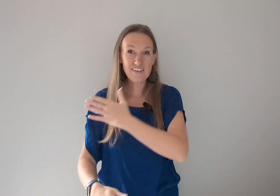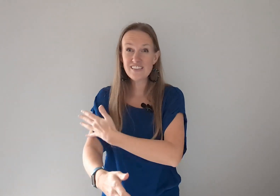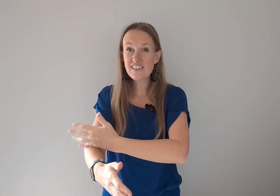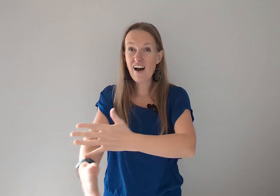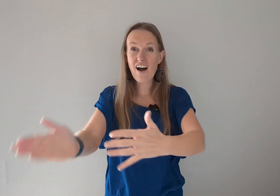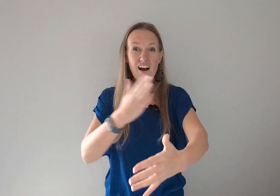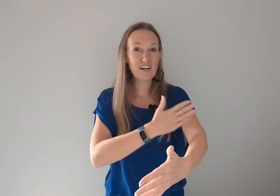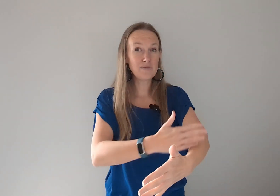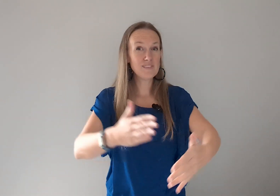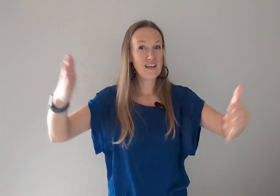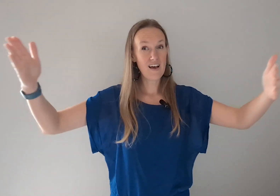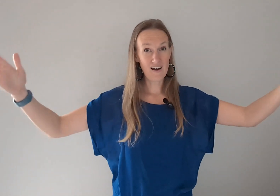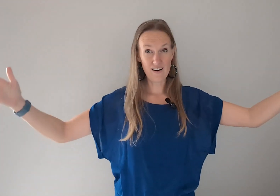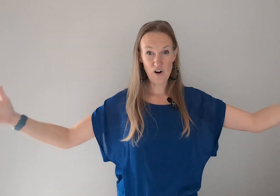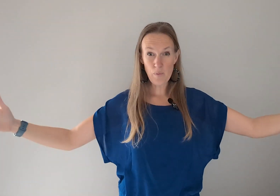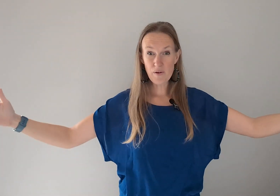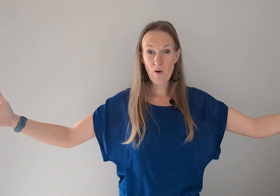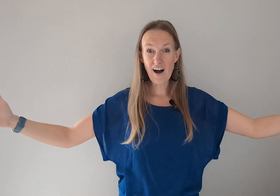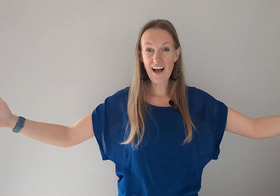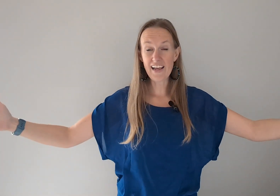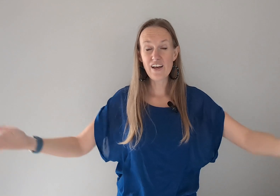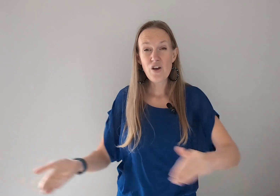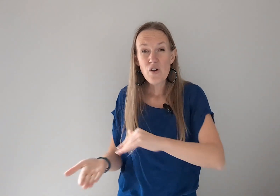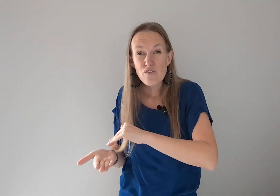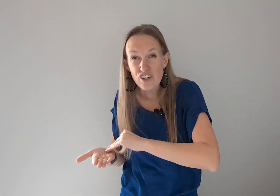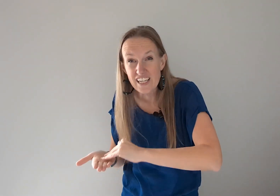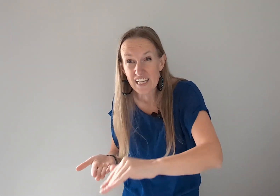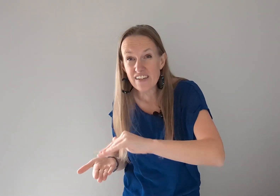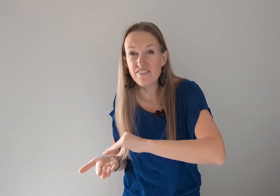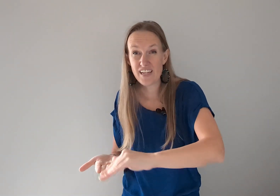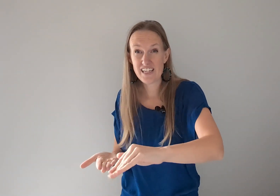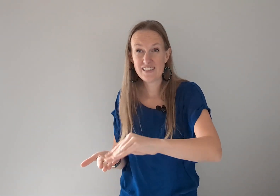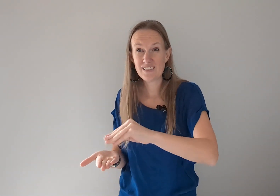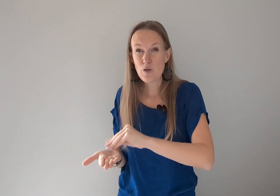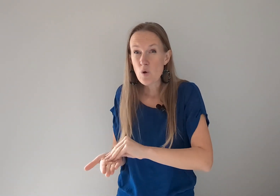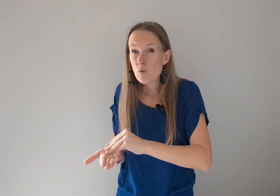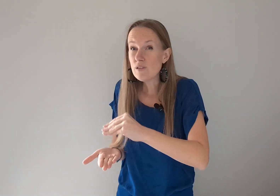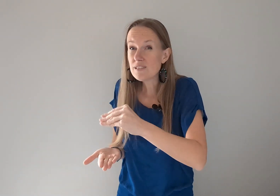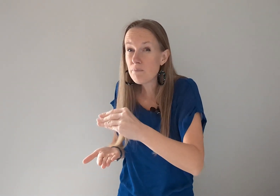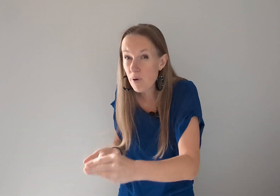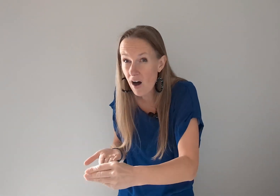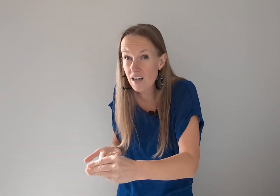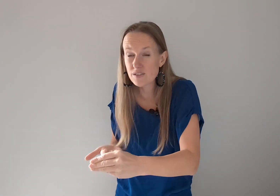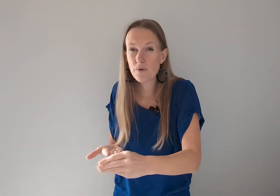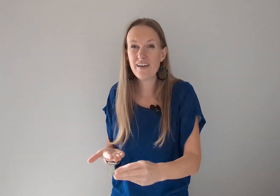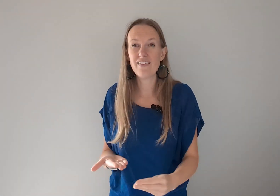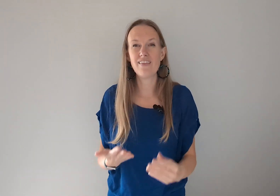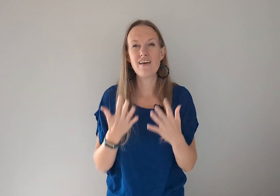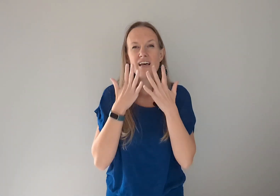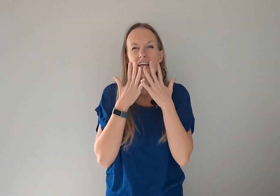Father's arms are open wide. Forgiveness was bought with